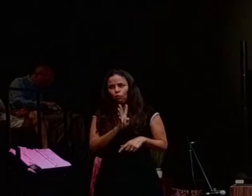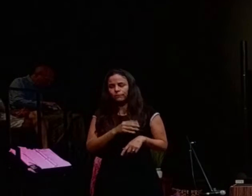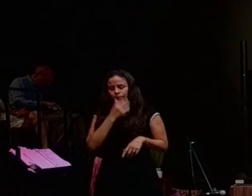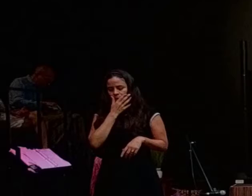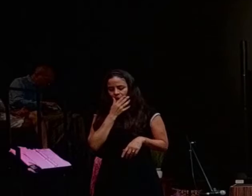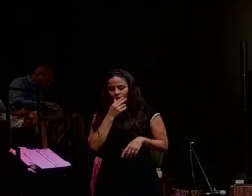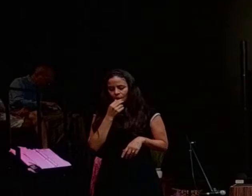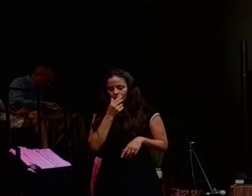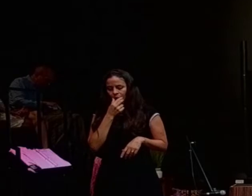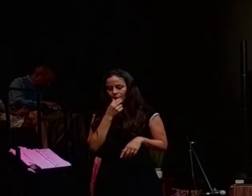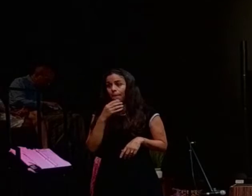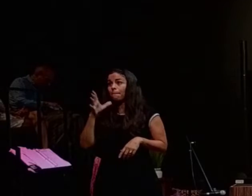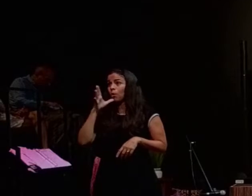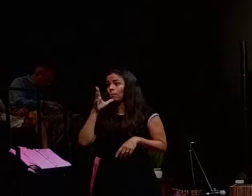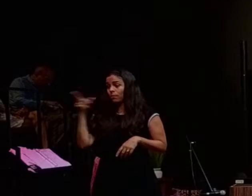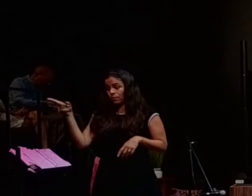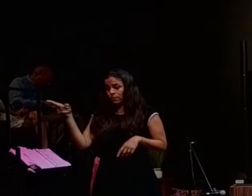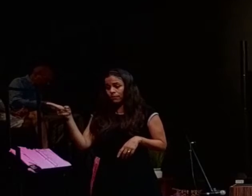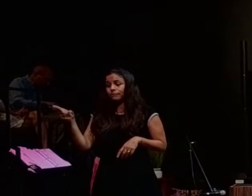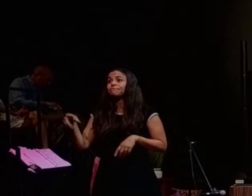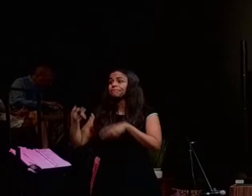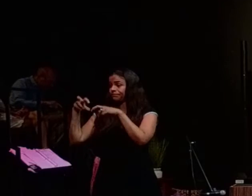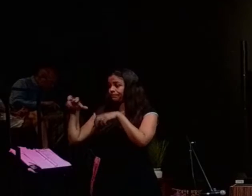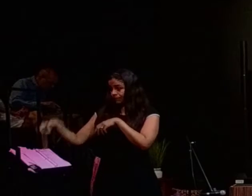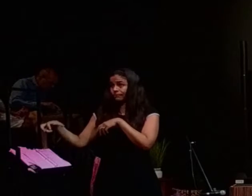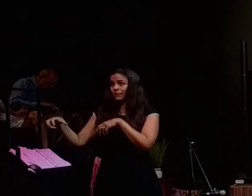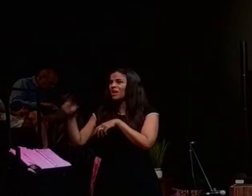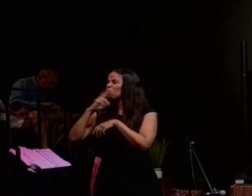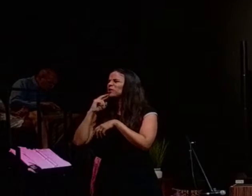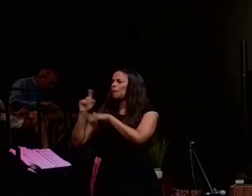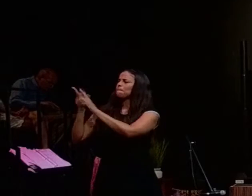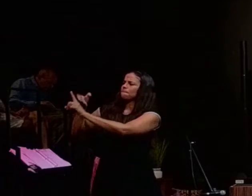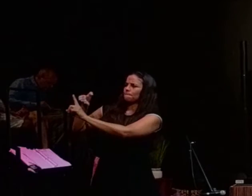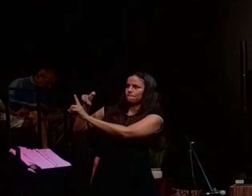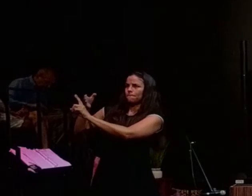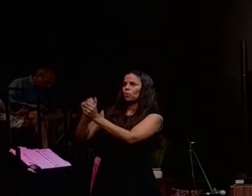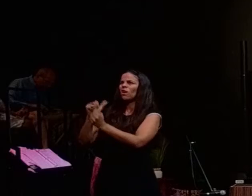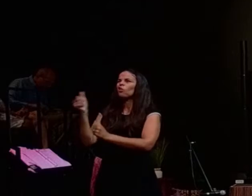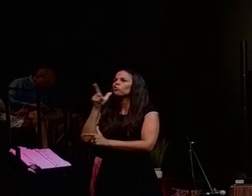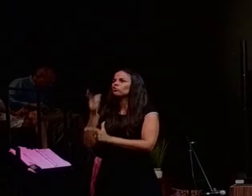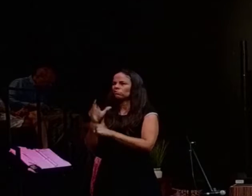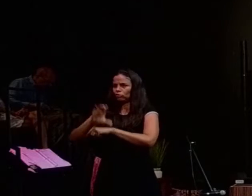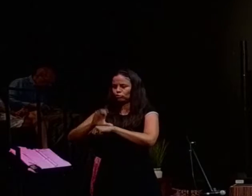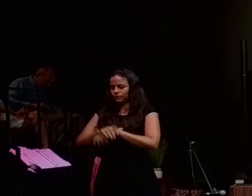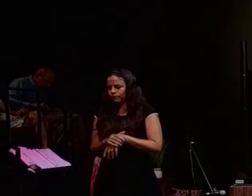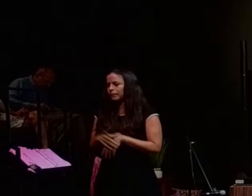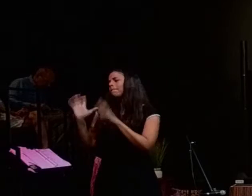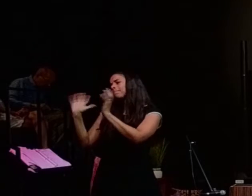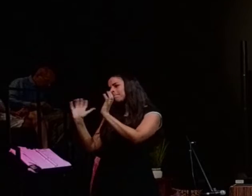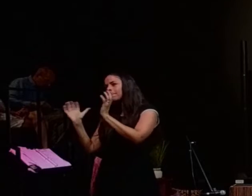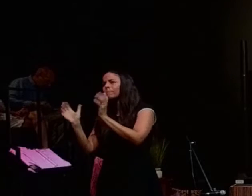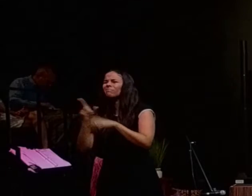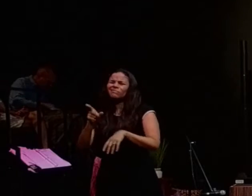time. And she was with her. We were at this restaurant we used to go to with another sister. And they were talking.